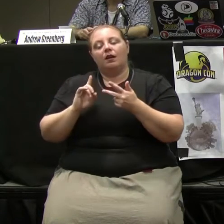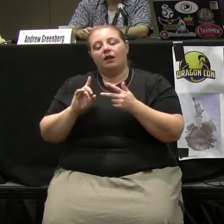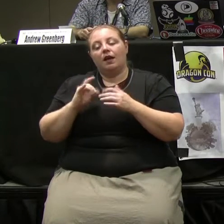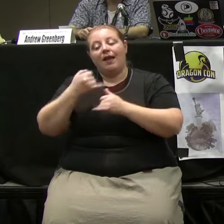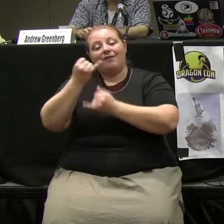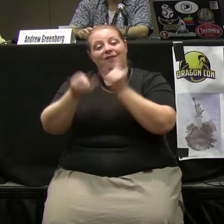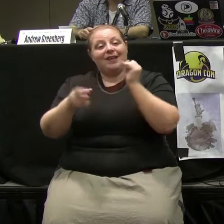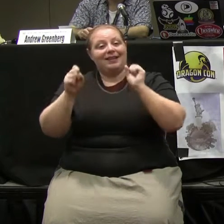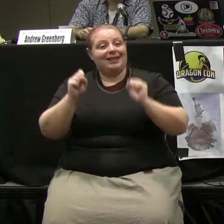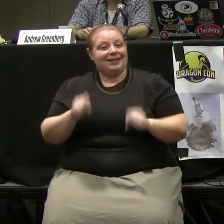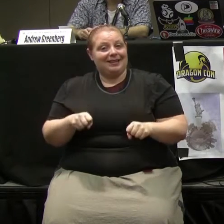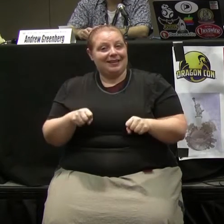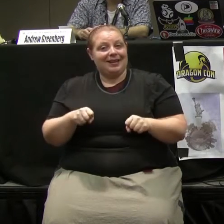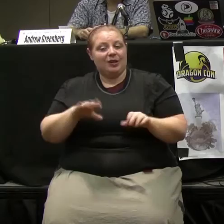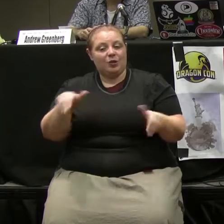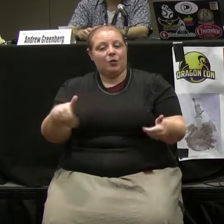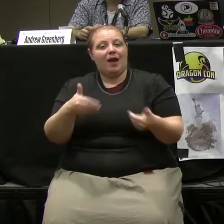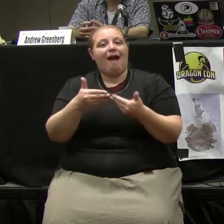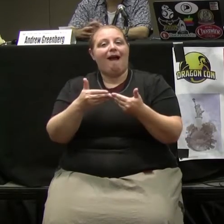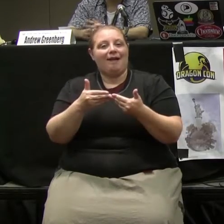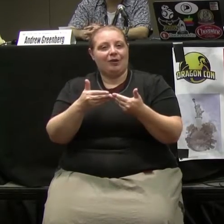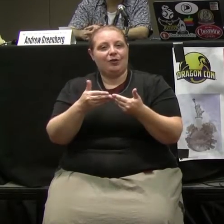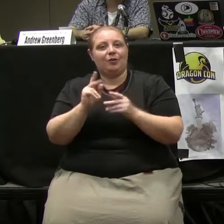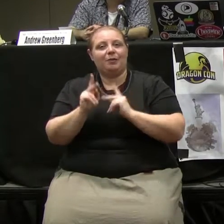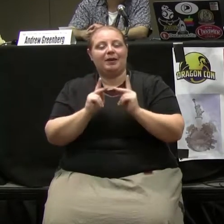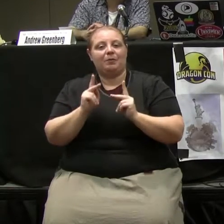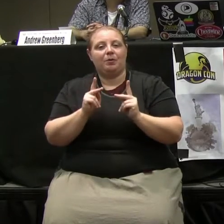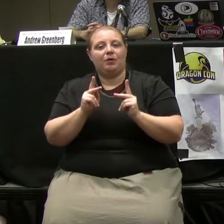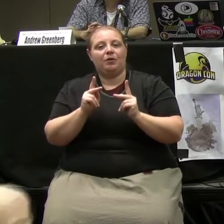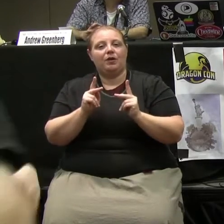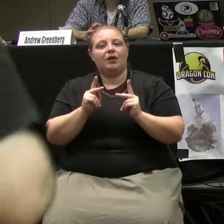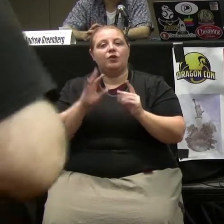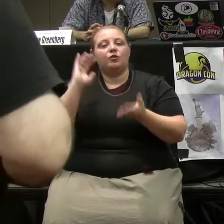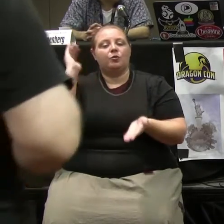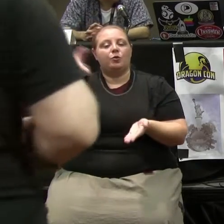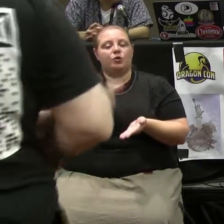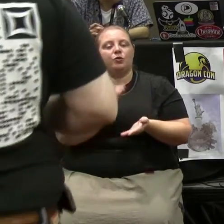yourself. Can you hire people to reduce the chance that they're going to burn out?